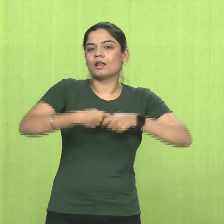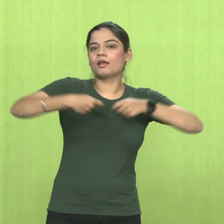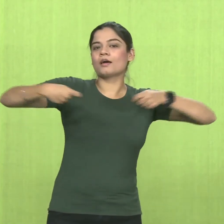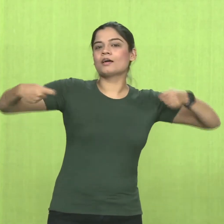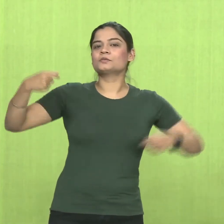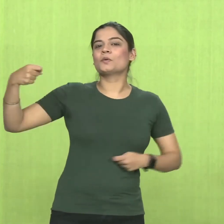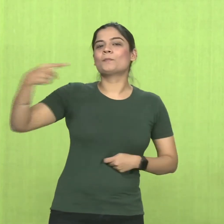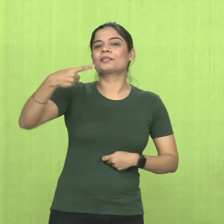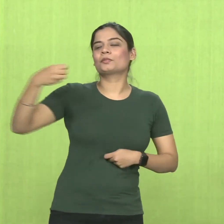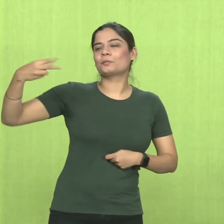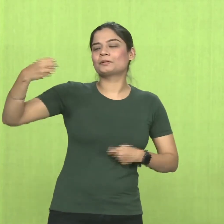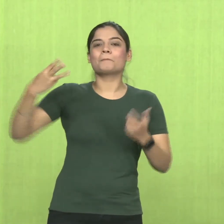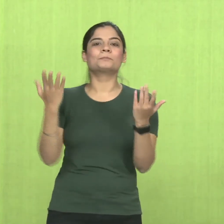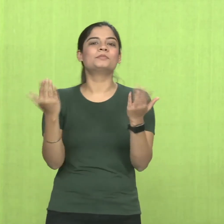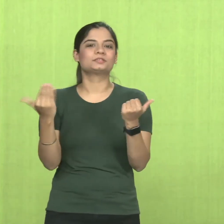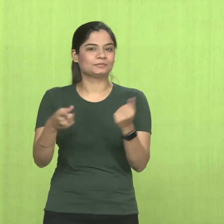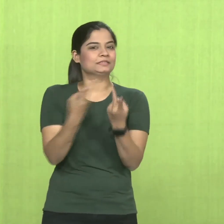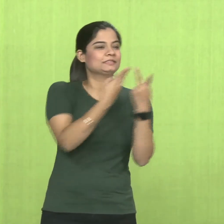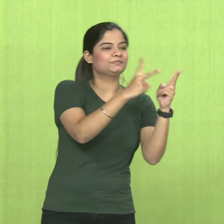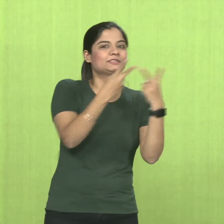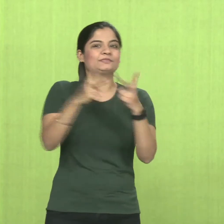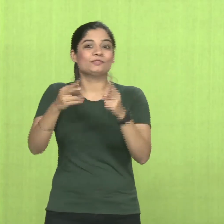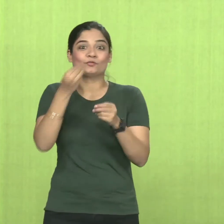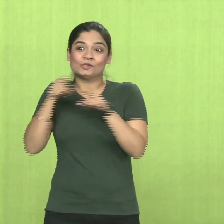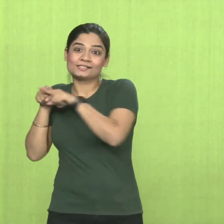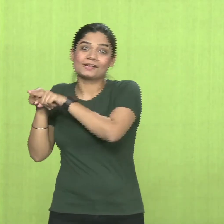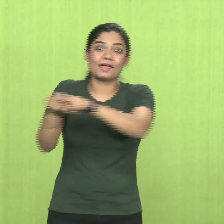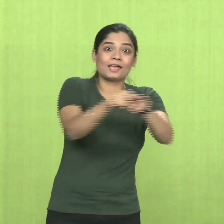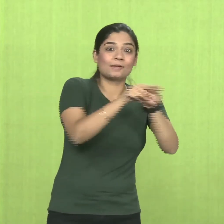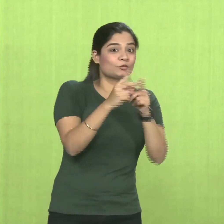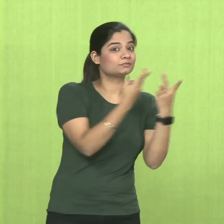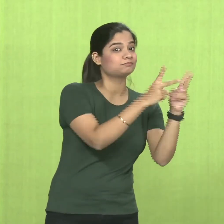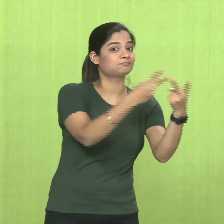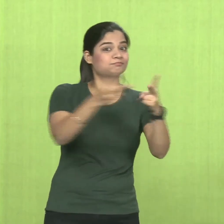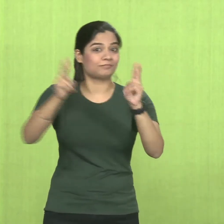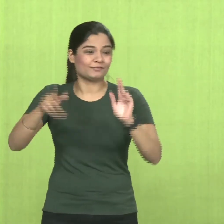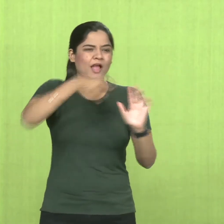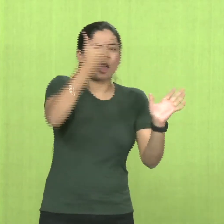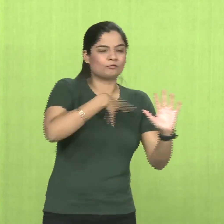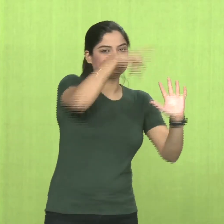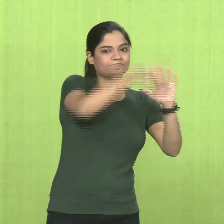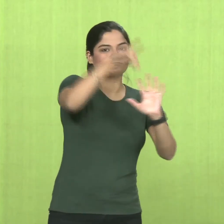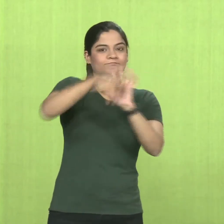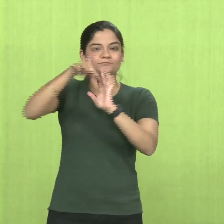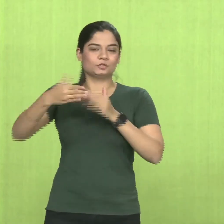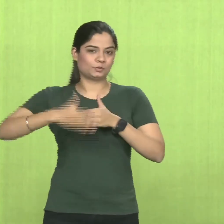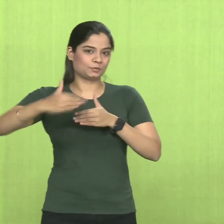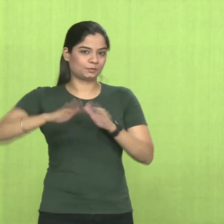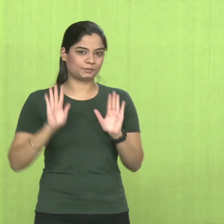months. They don't get damaged for months. So hence, every kind of food has different kind of storage necessities. I will talk in